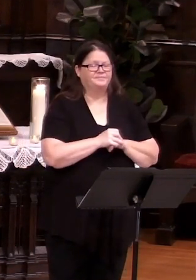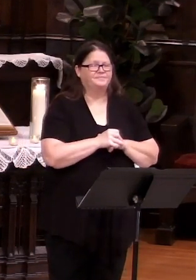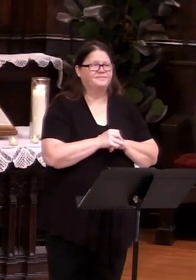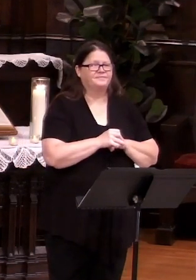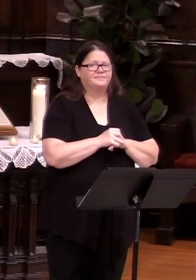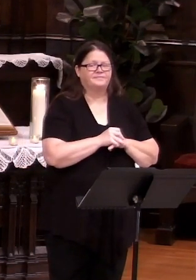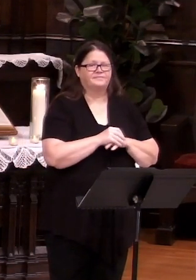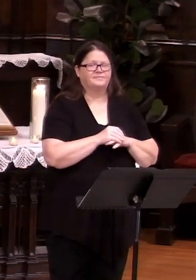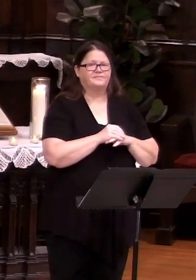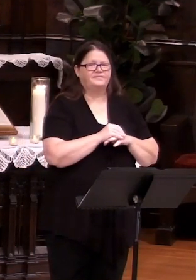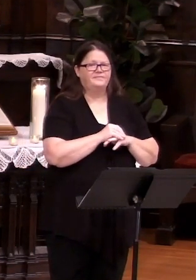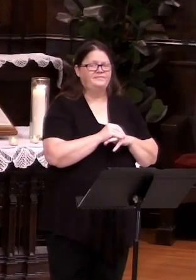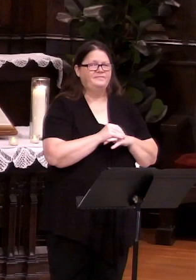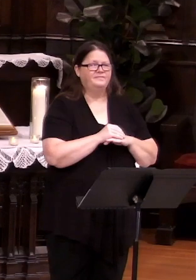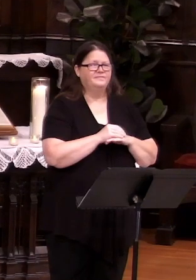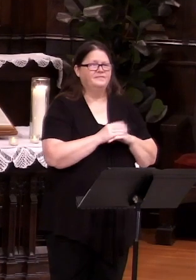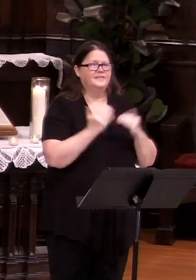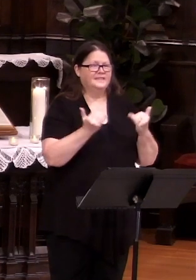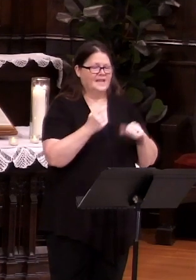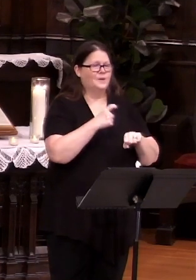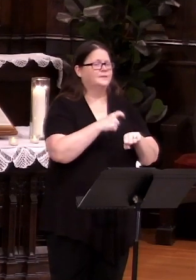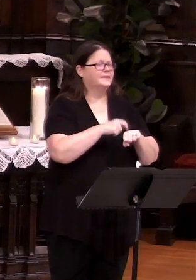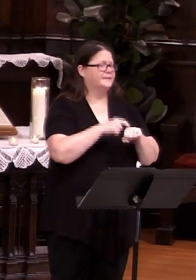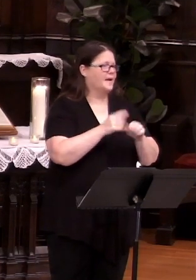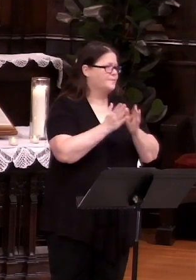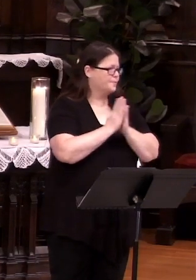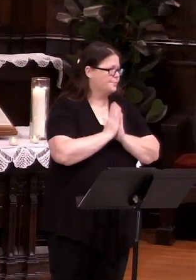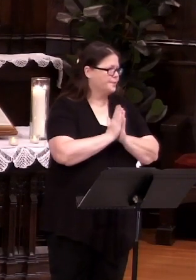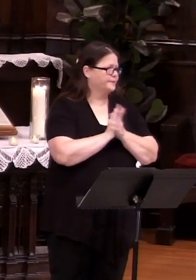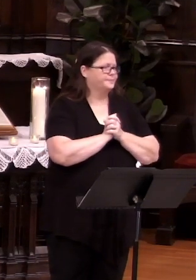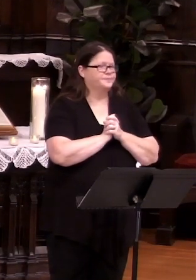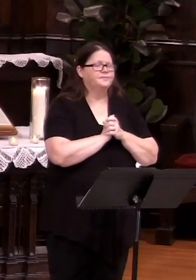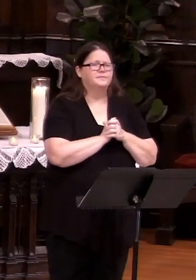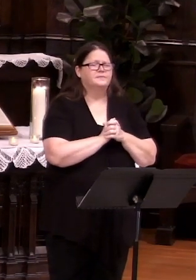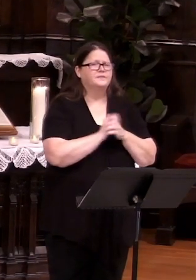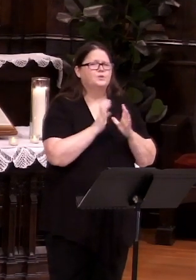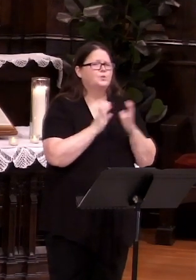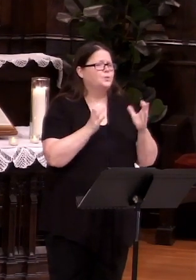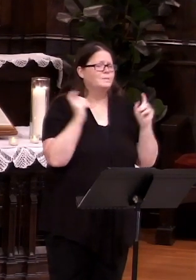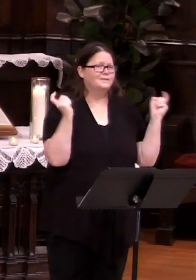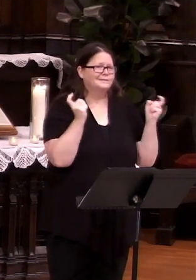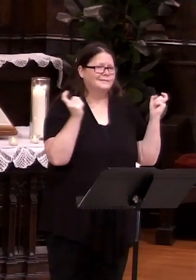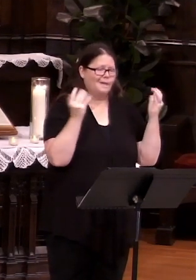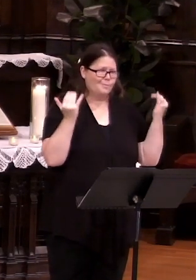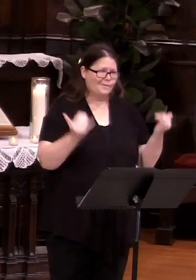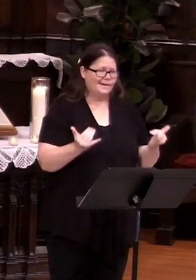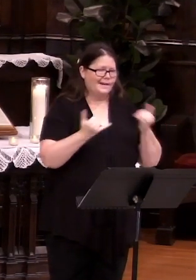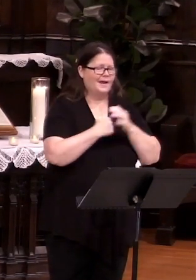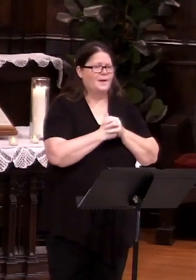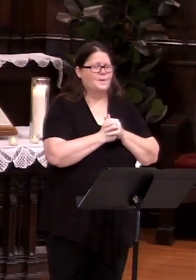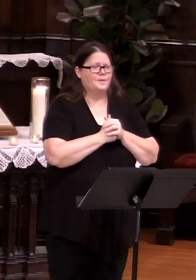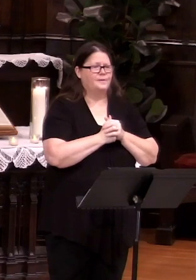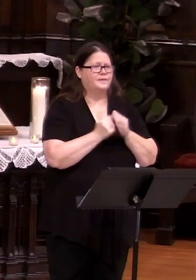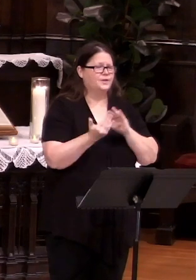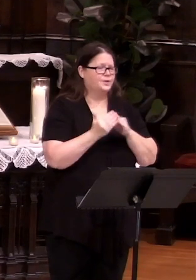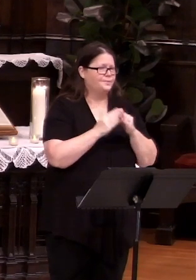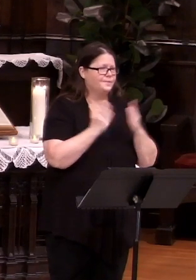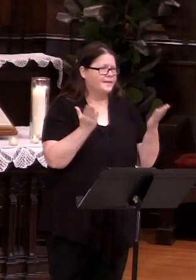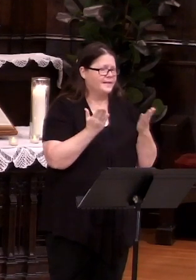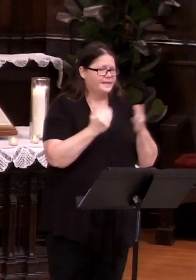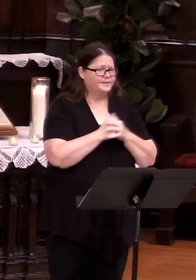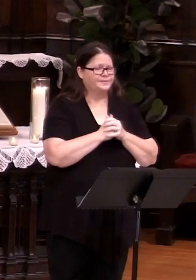As we move into a time of prayer, there is so much to celebrate as a community of